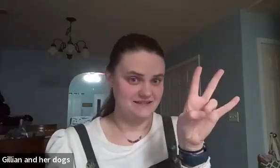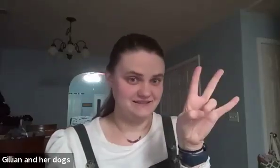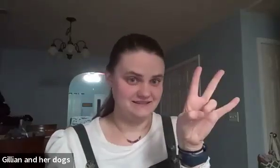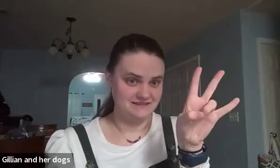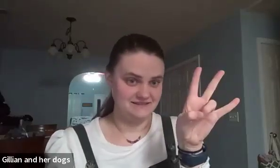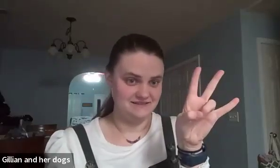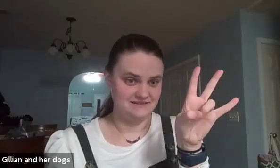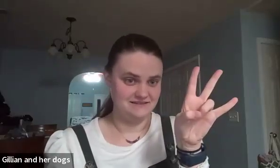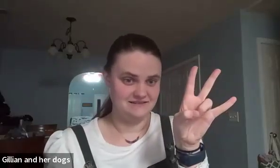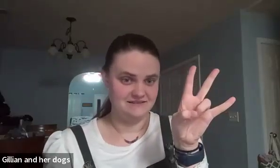37,